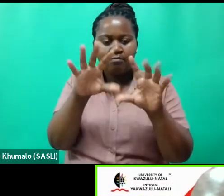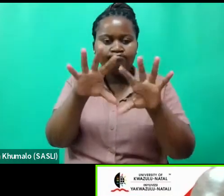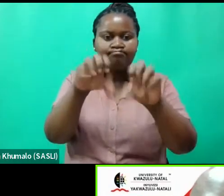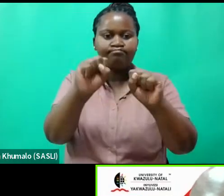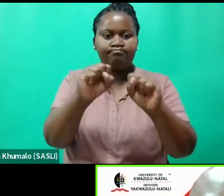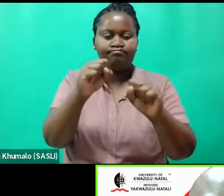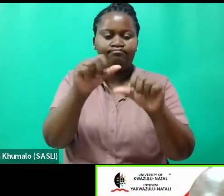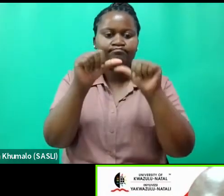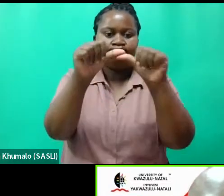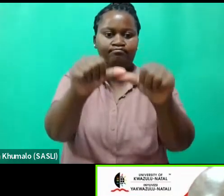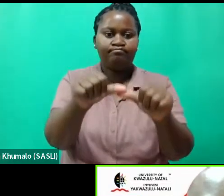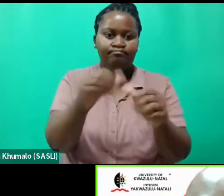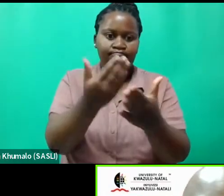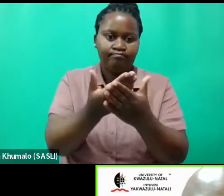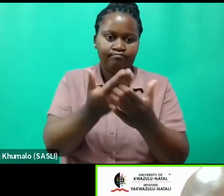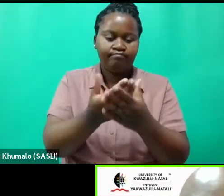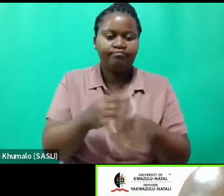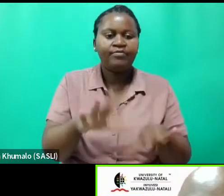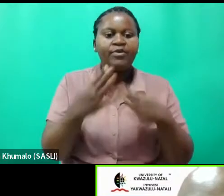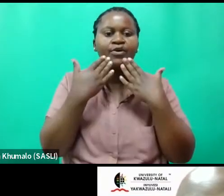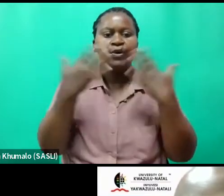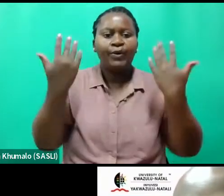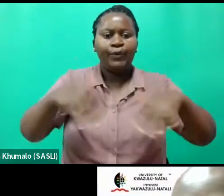Thank you very much.